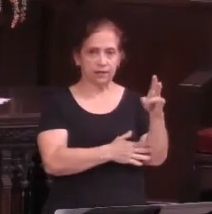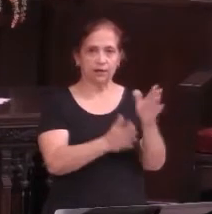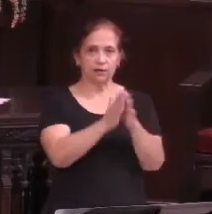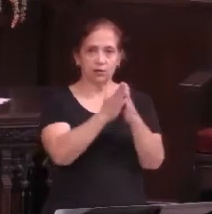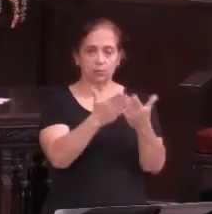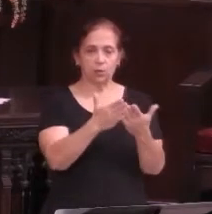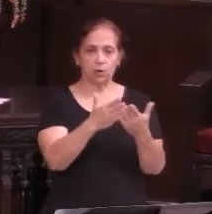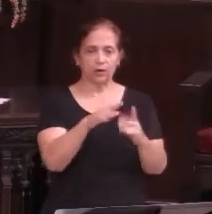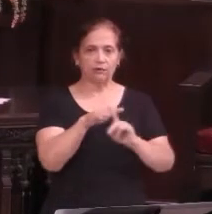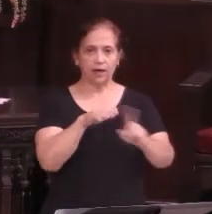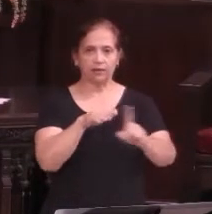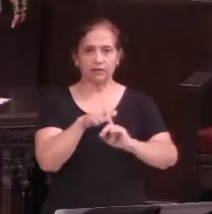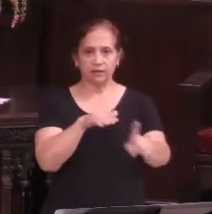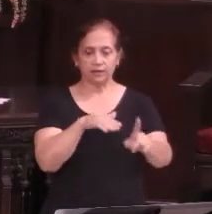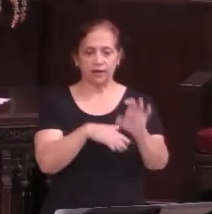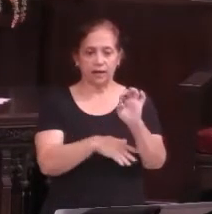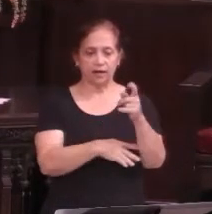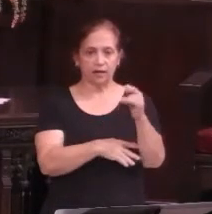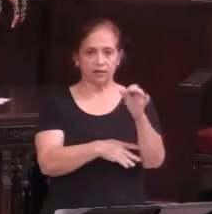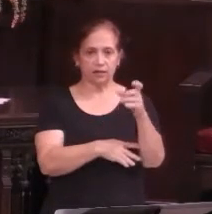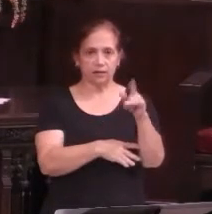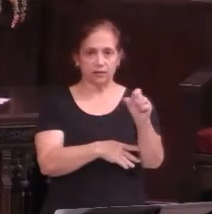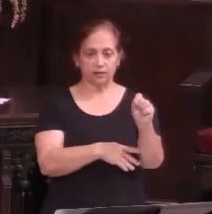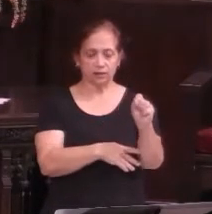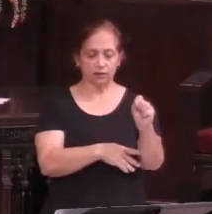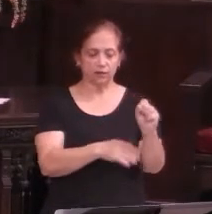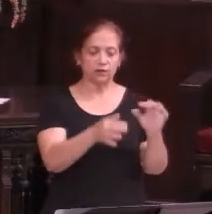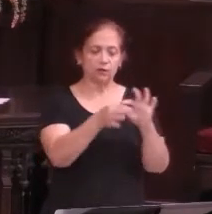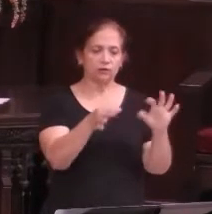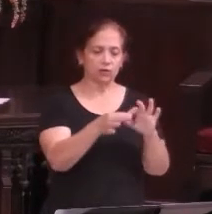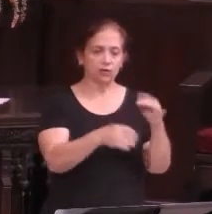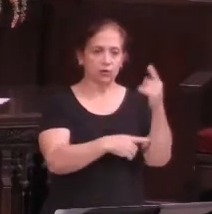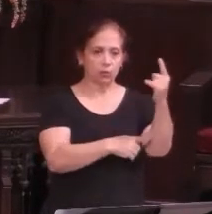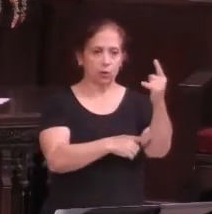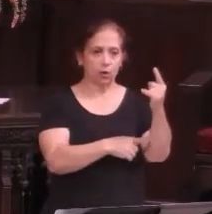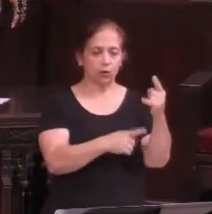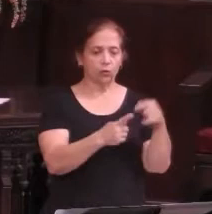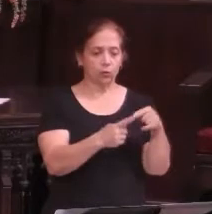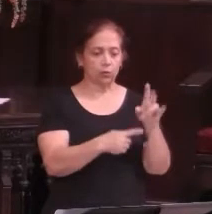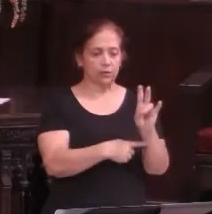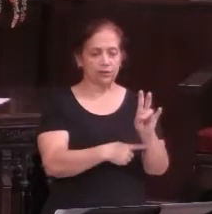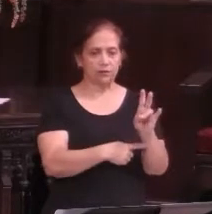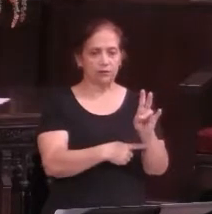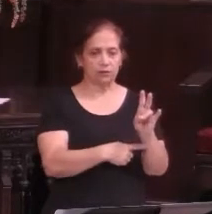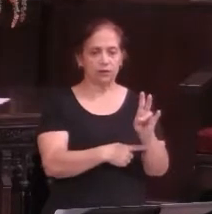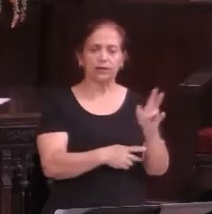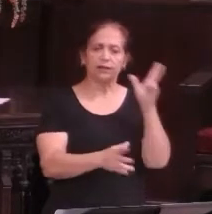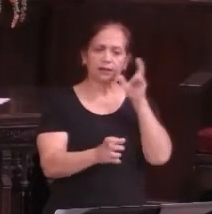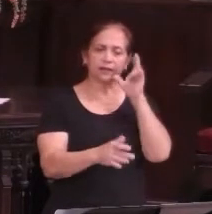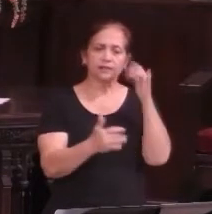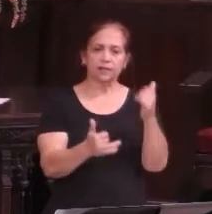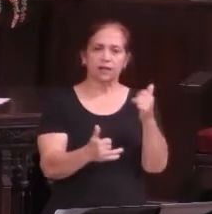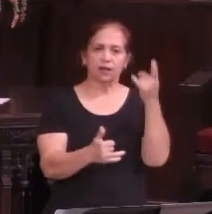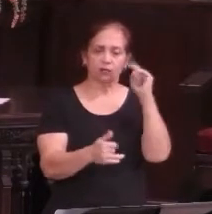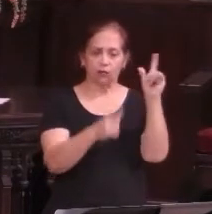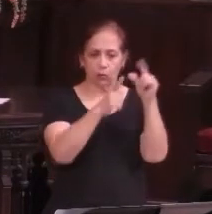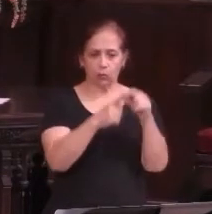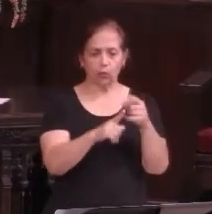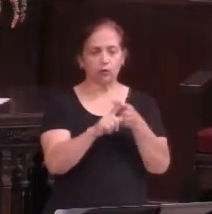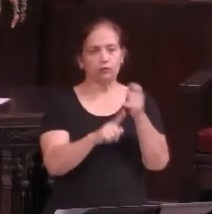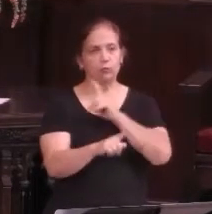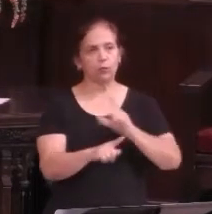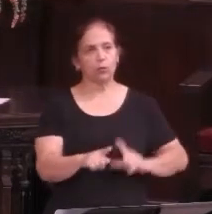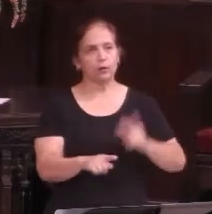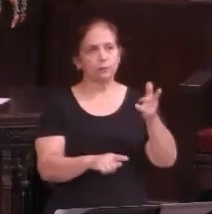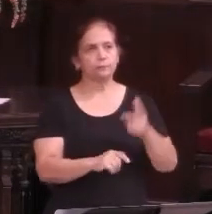book of Exodus, verses 1 through 7. Listen now for a word from the